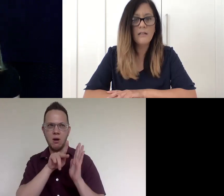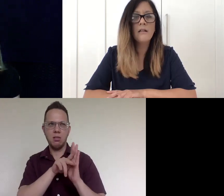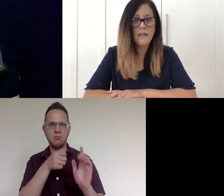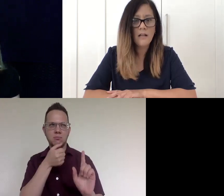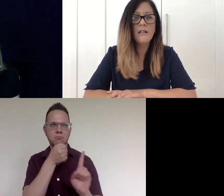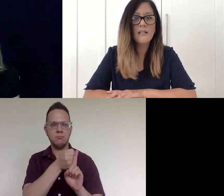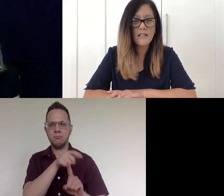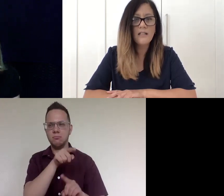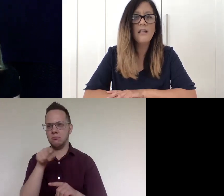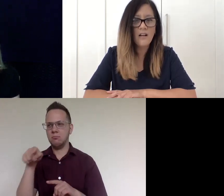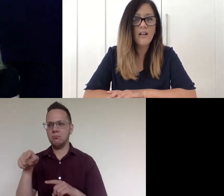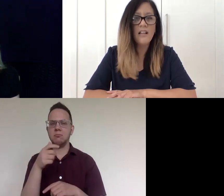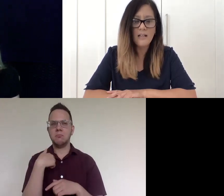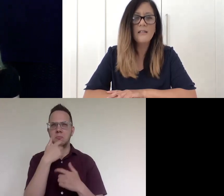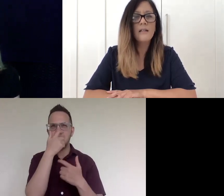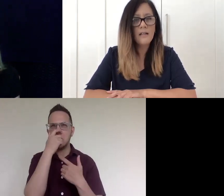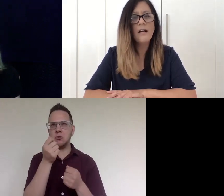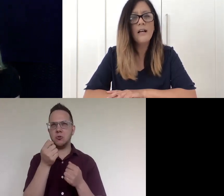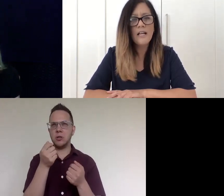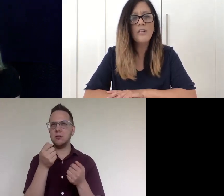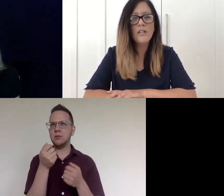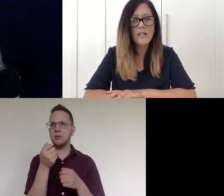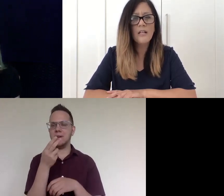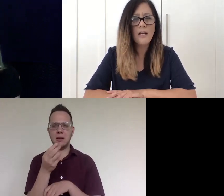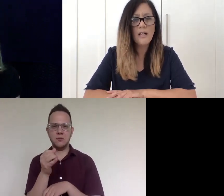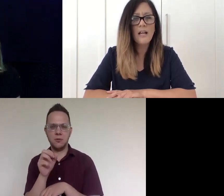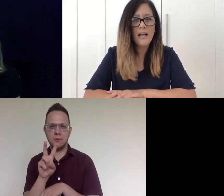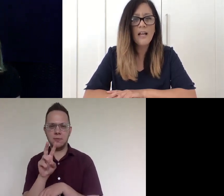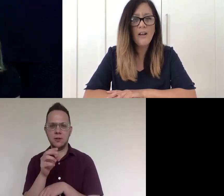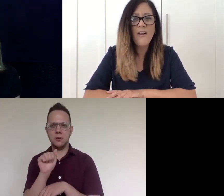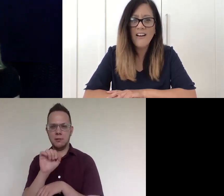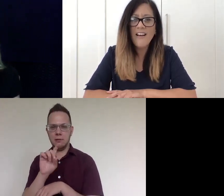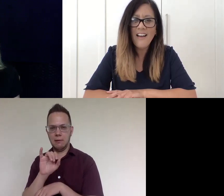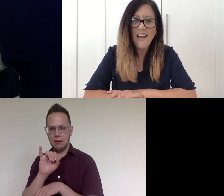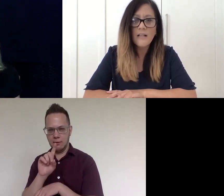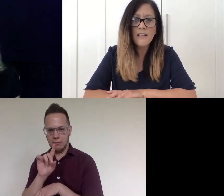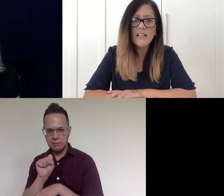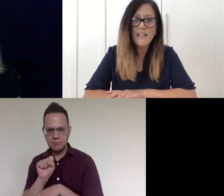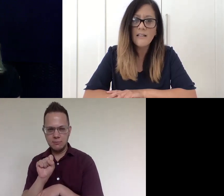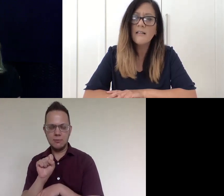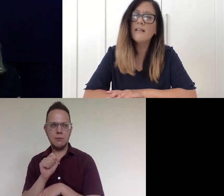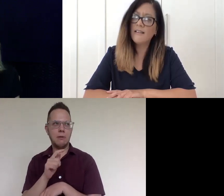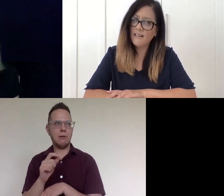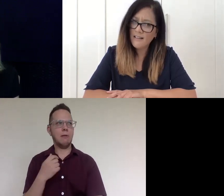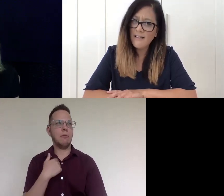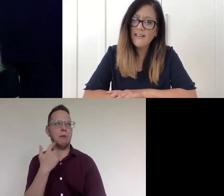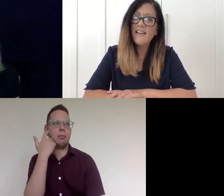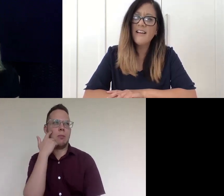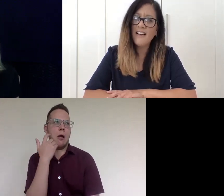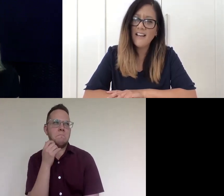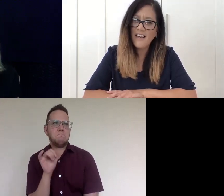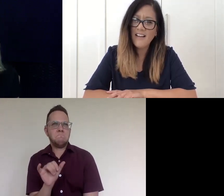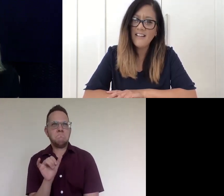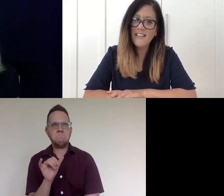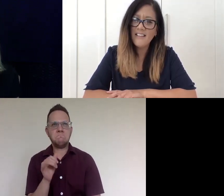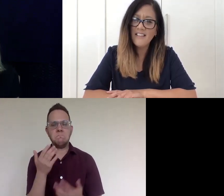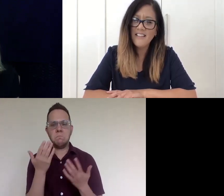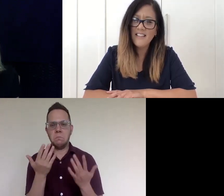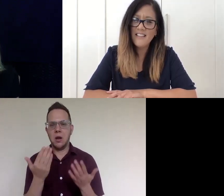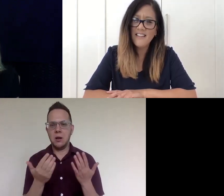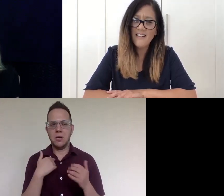formed, how their policies are made, and what effect they have on societies. Particularly, I